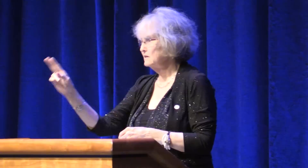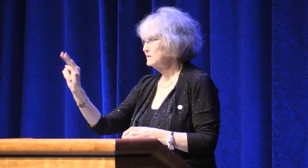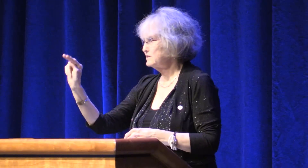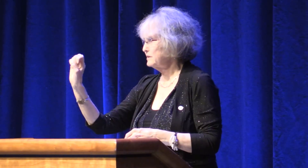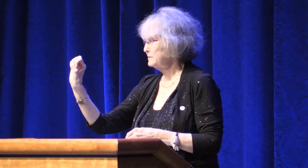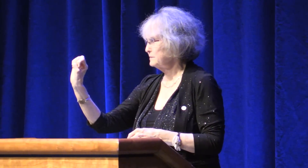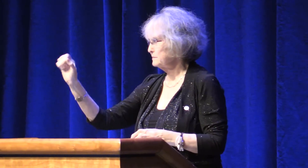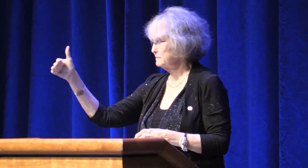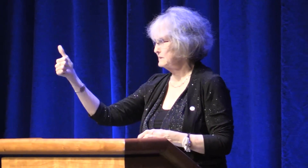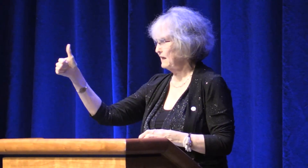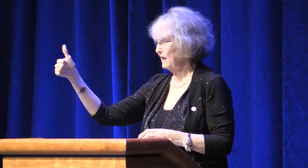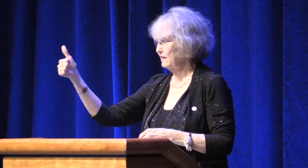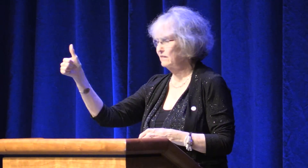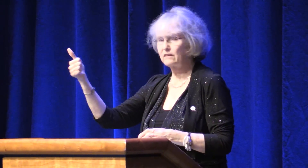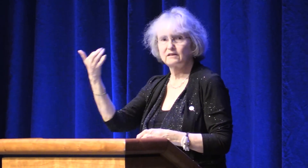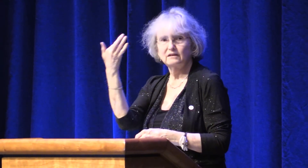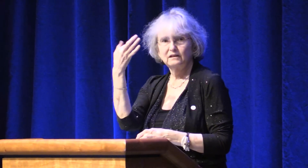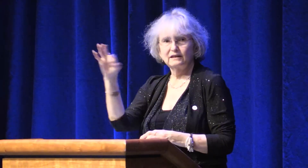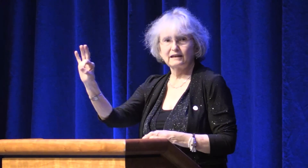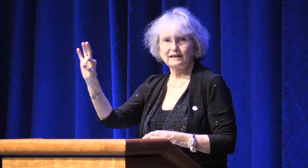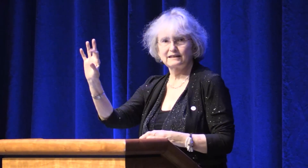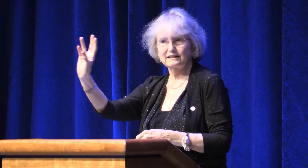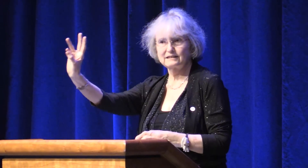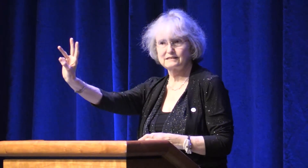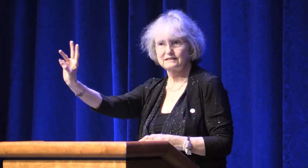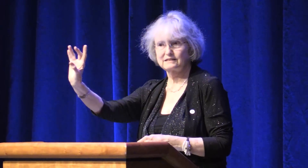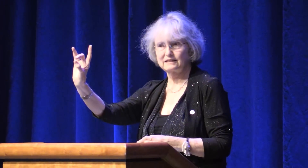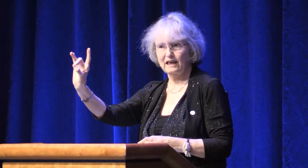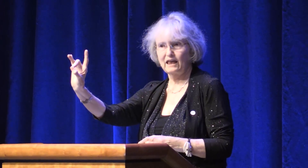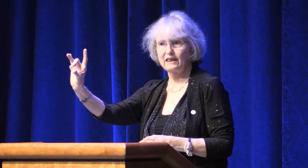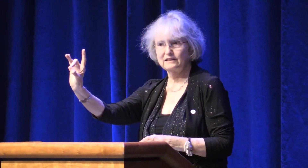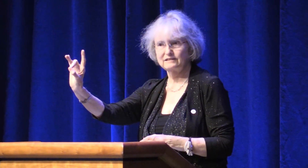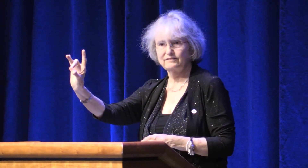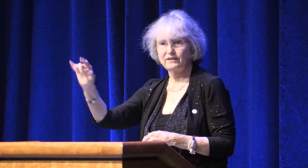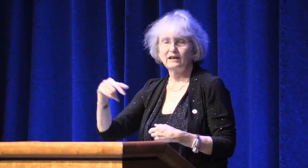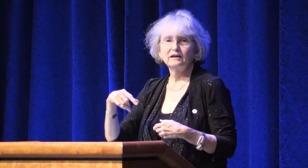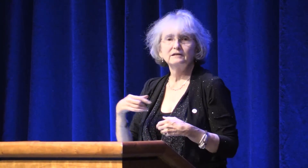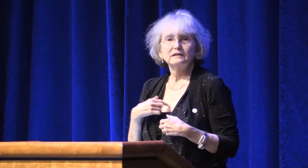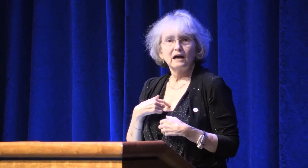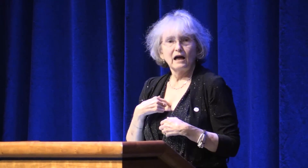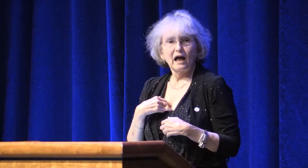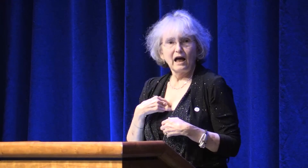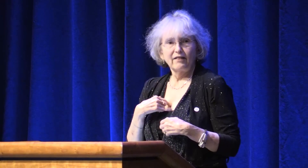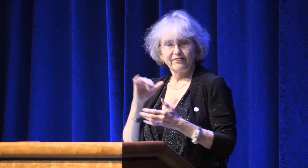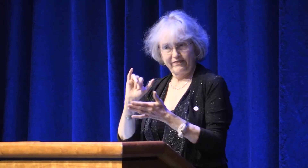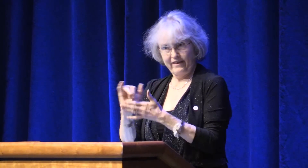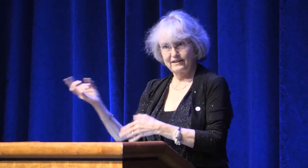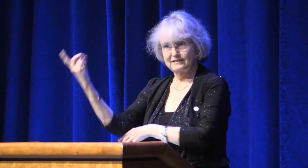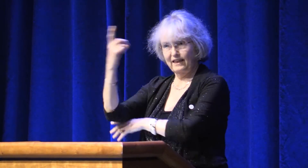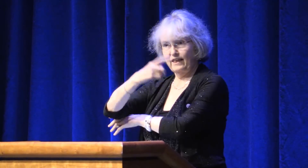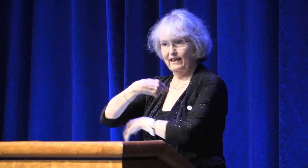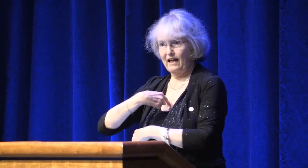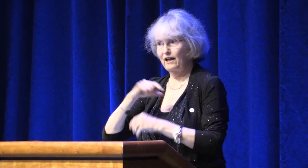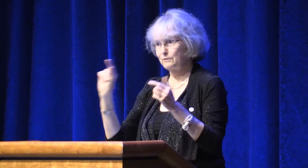You know that TDI was founded on June 10th, 1968. And June